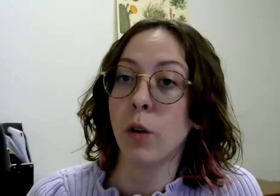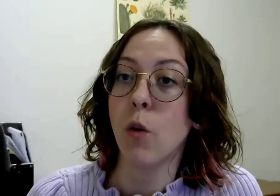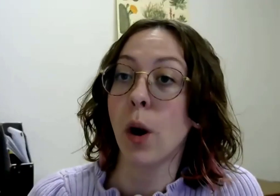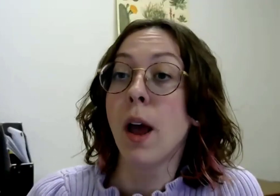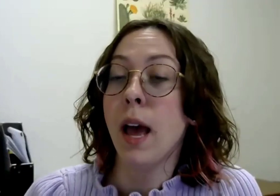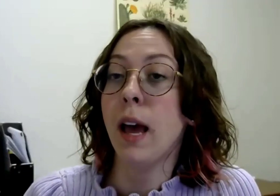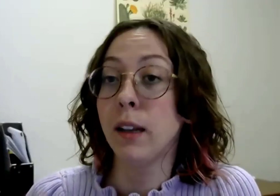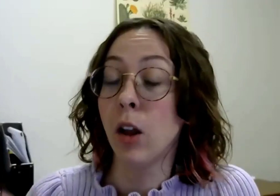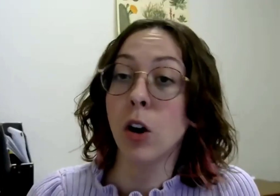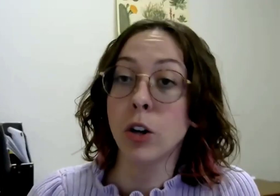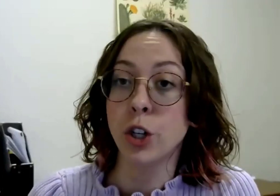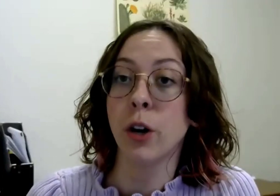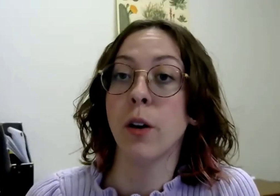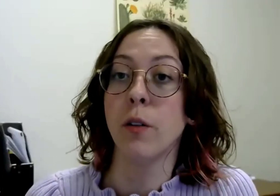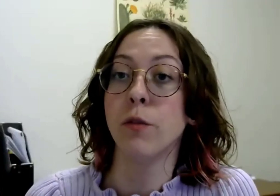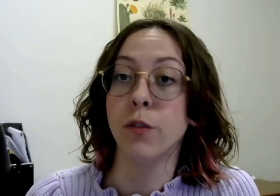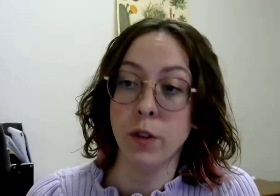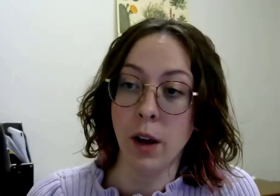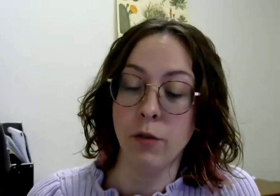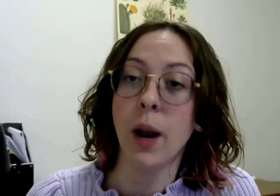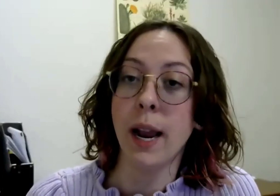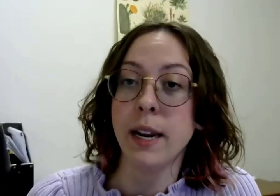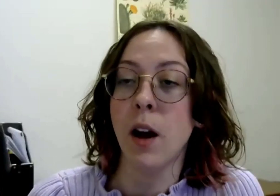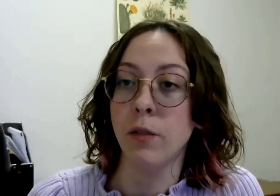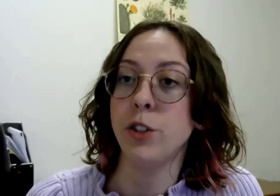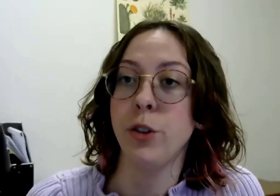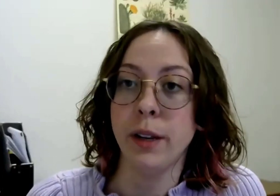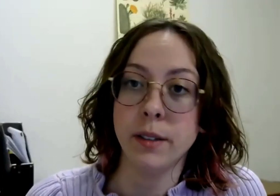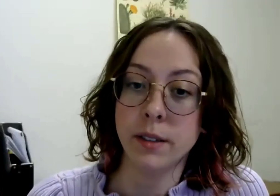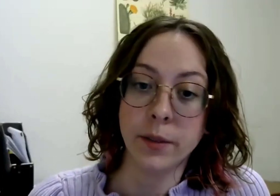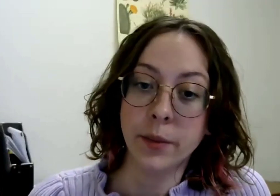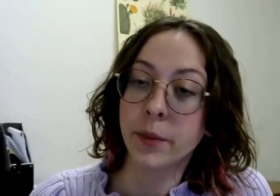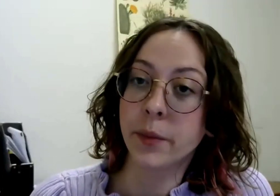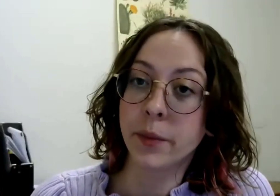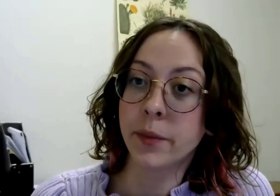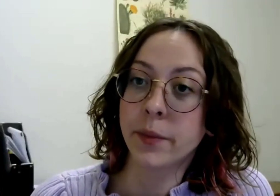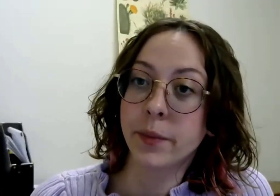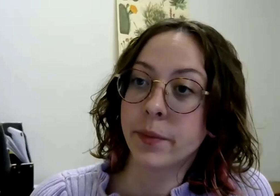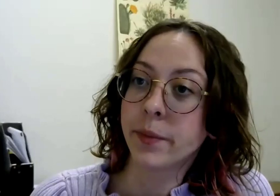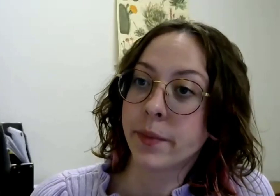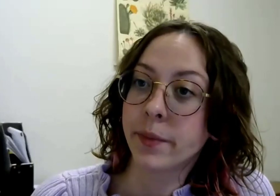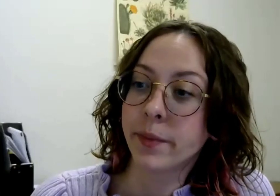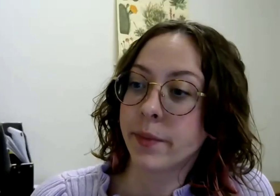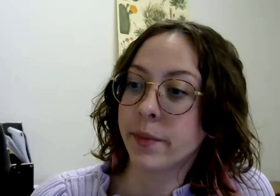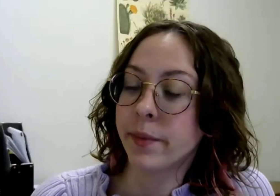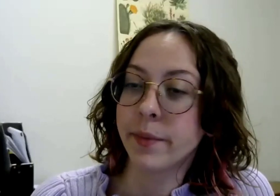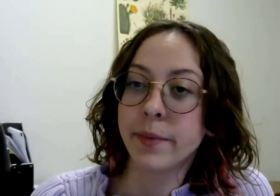make this work for a larger variety of students?